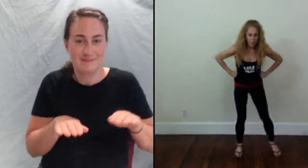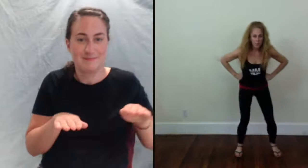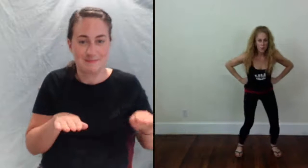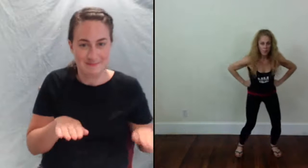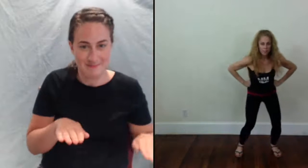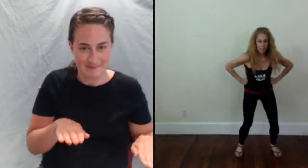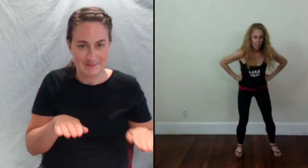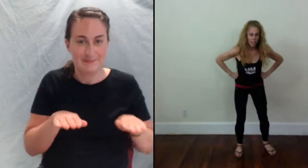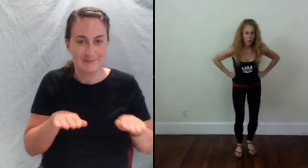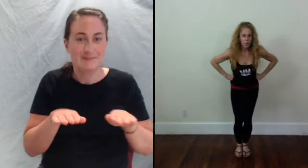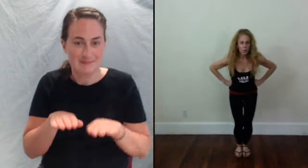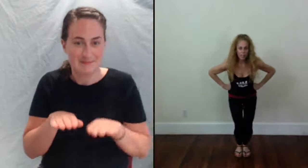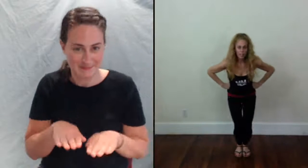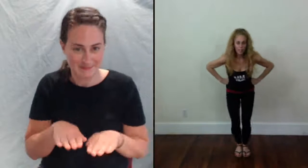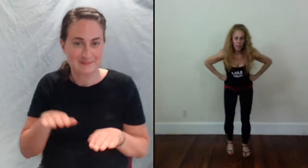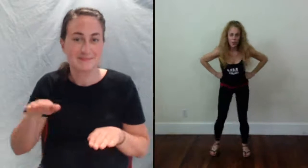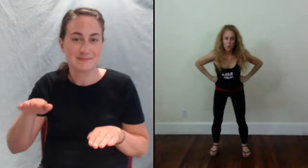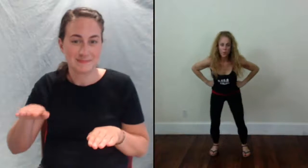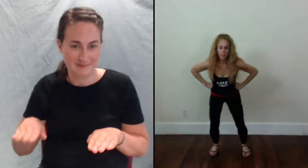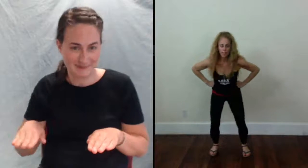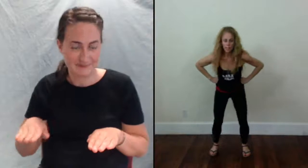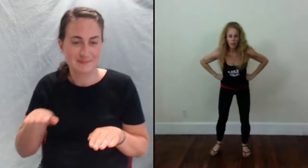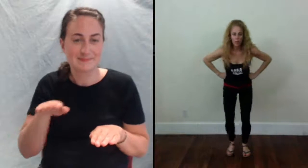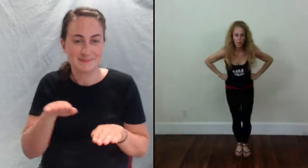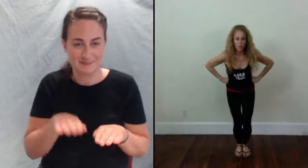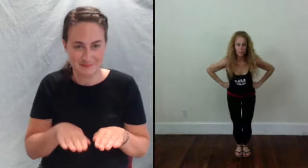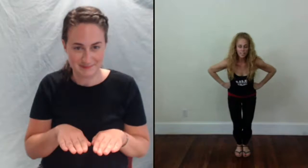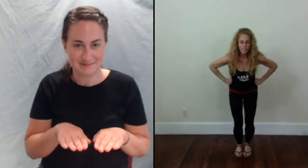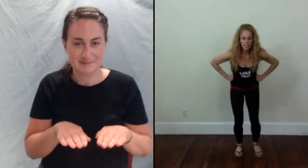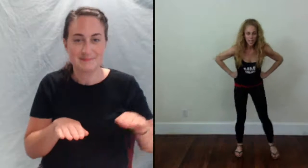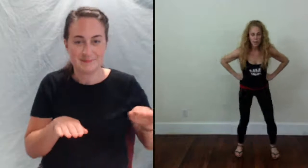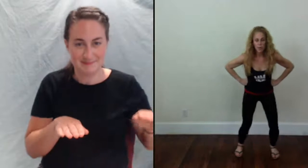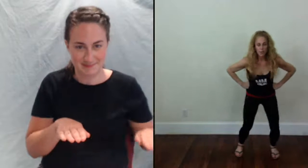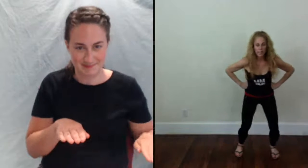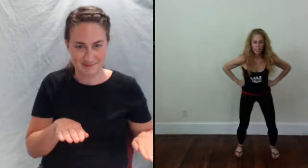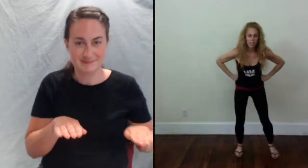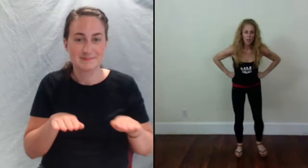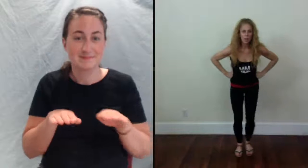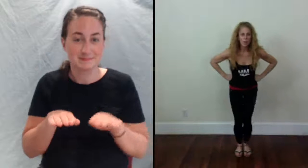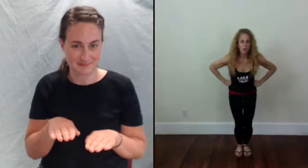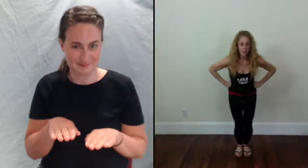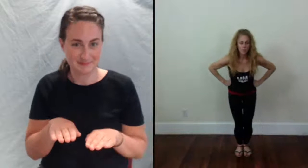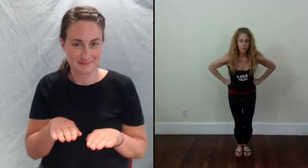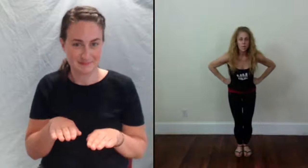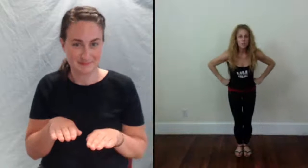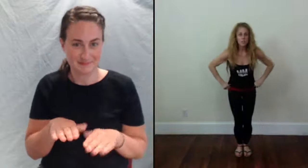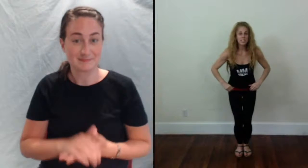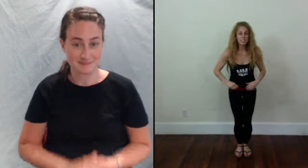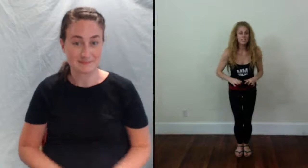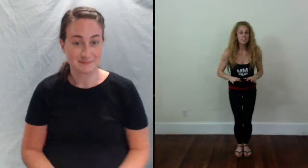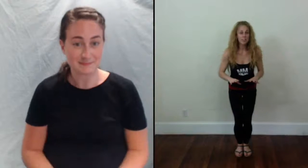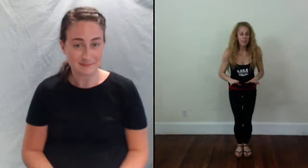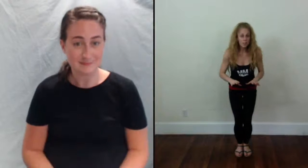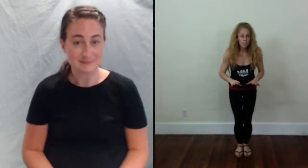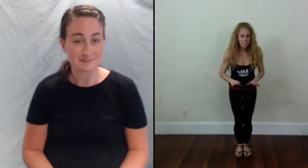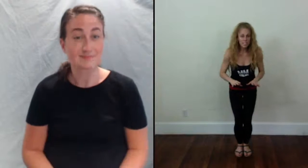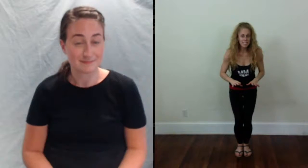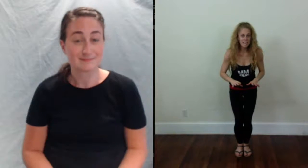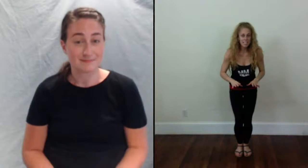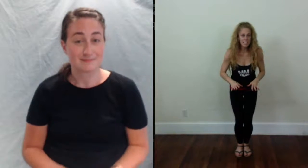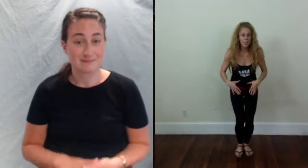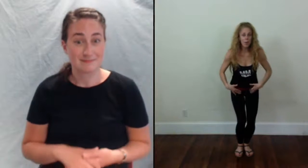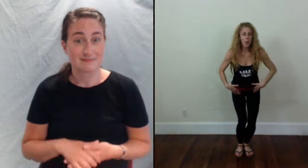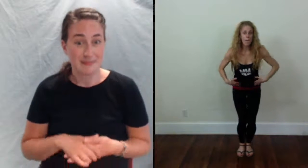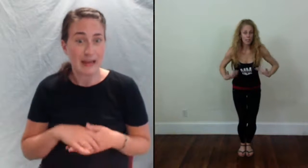1, 1, 1, 1, 1, 1, 1. We see it's very much